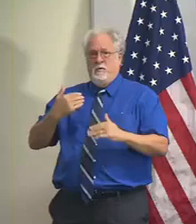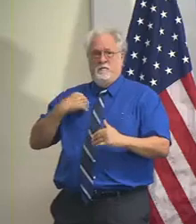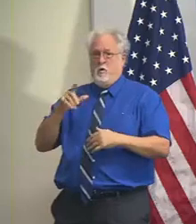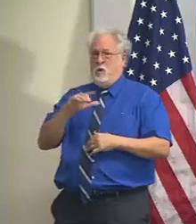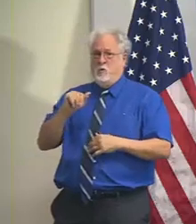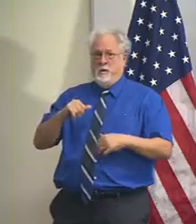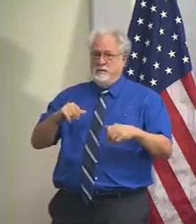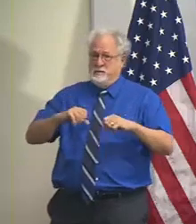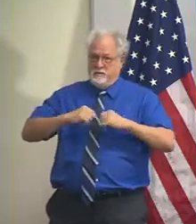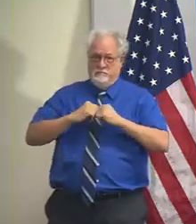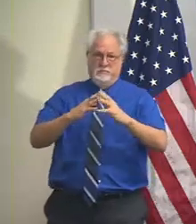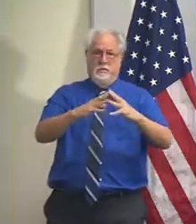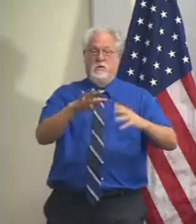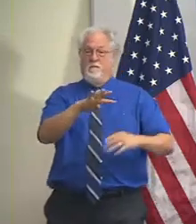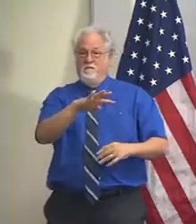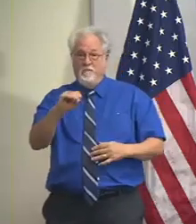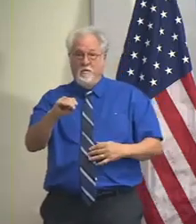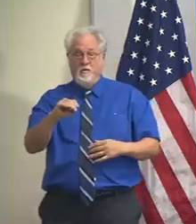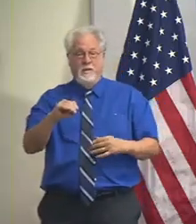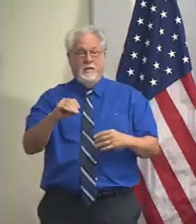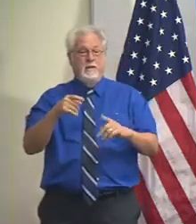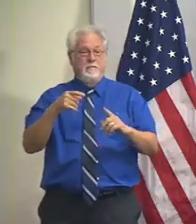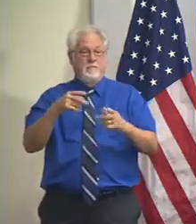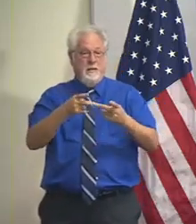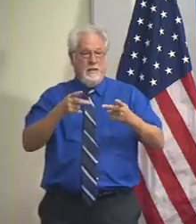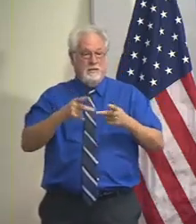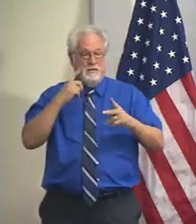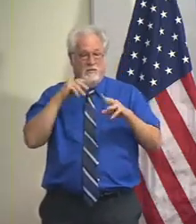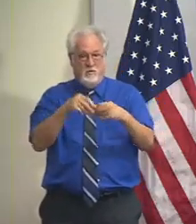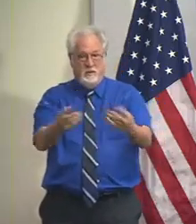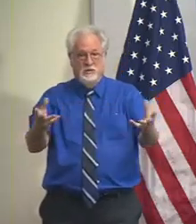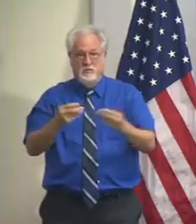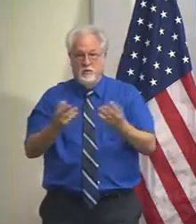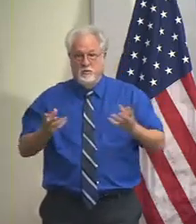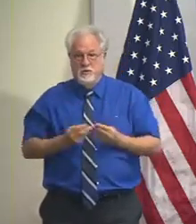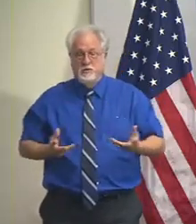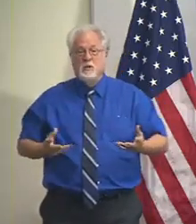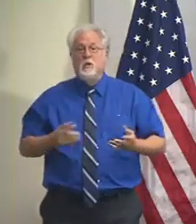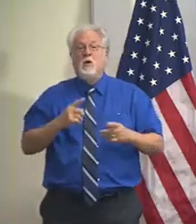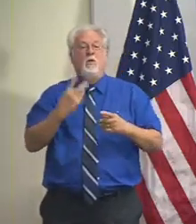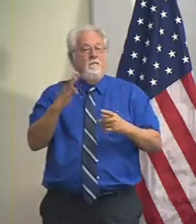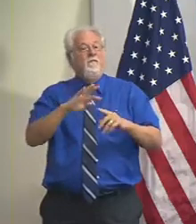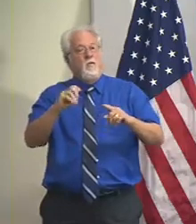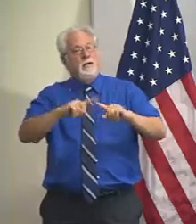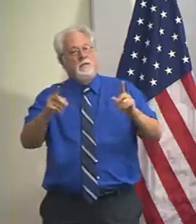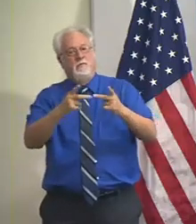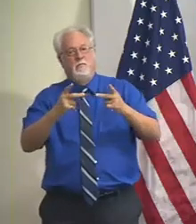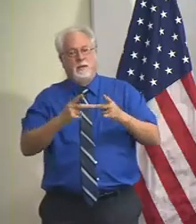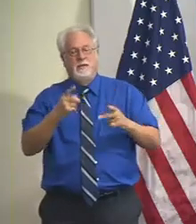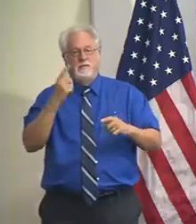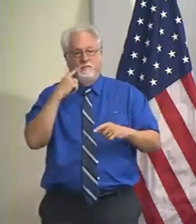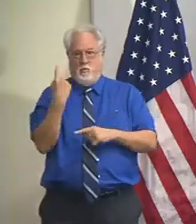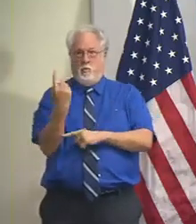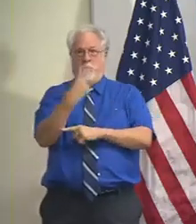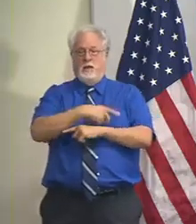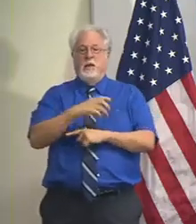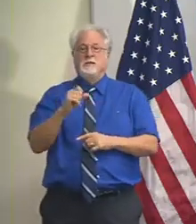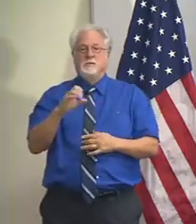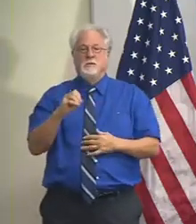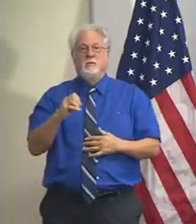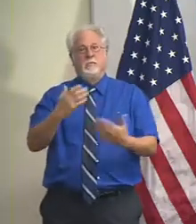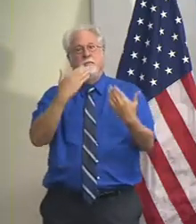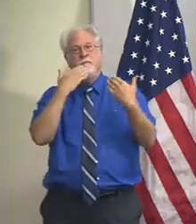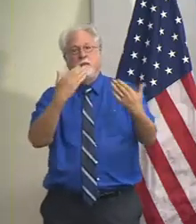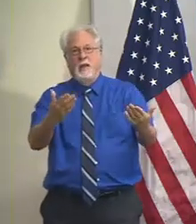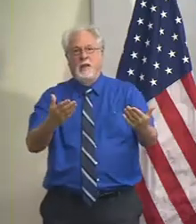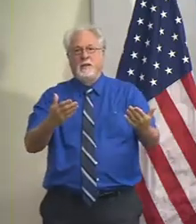Louisiana operated 40 points of distribution, 40 different sites on one day. And so we want to